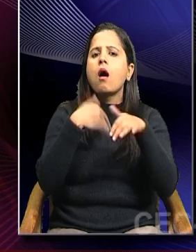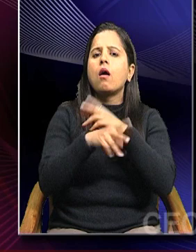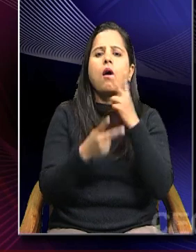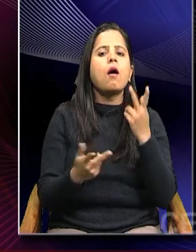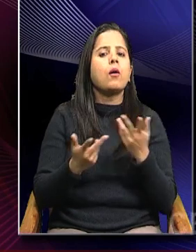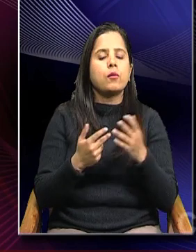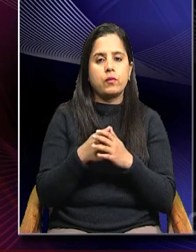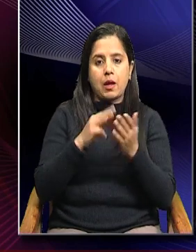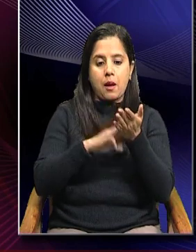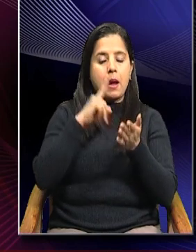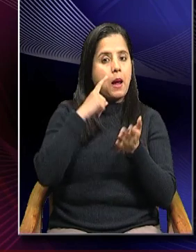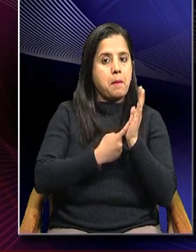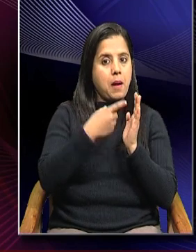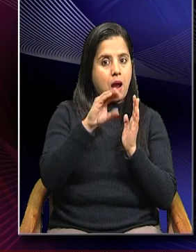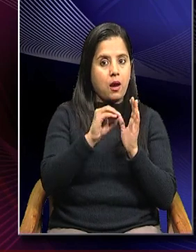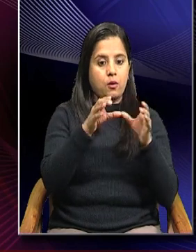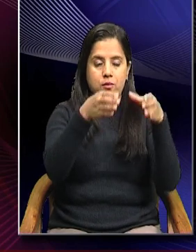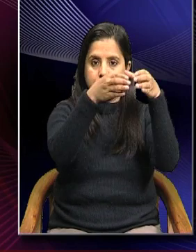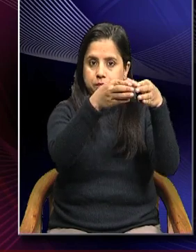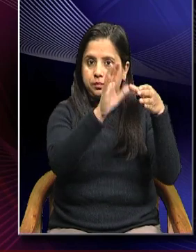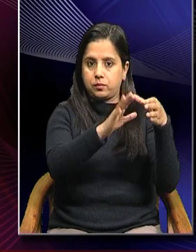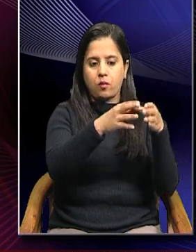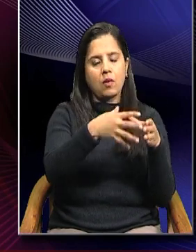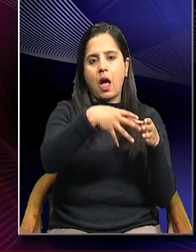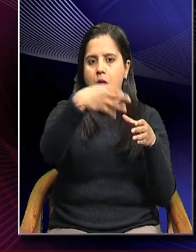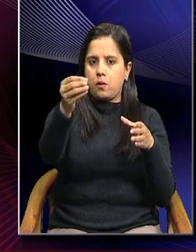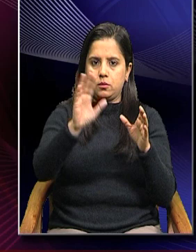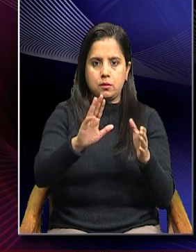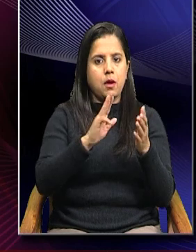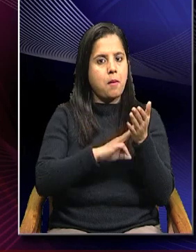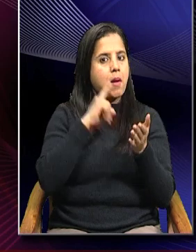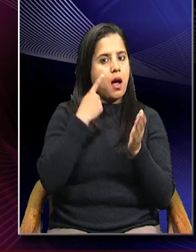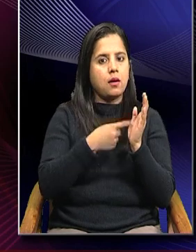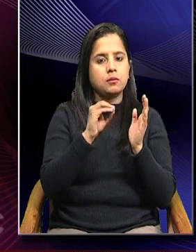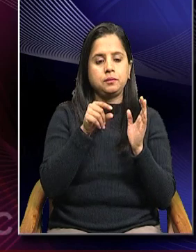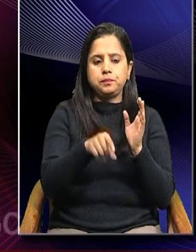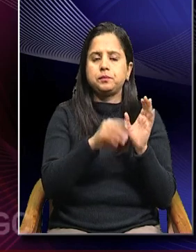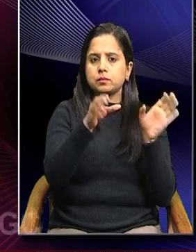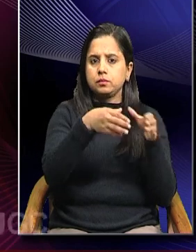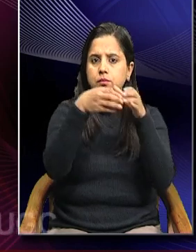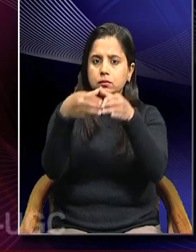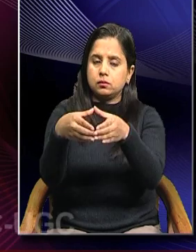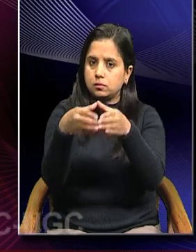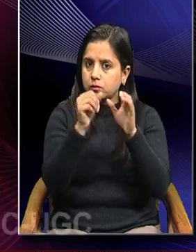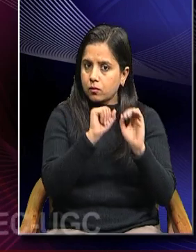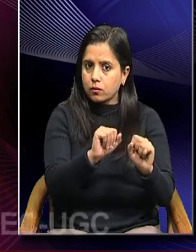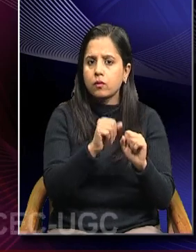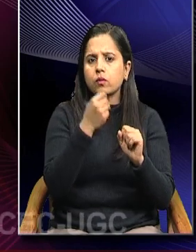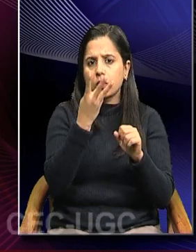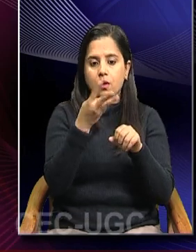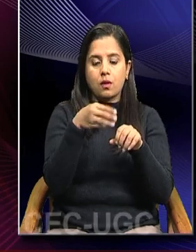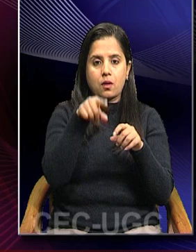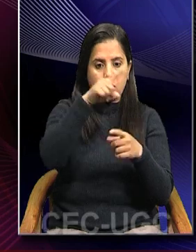So, microeconomic environment, if we take that circle out, that microeconomic component out of that 3-layer